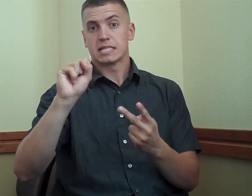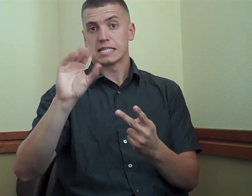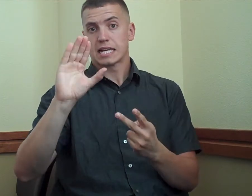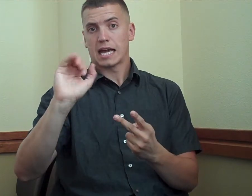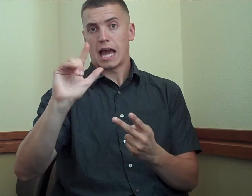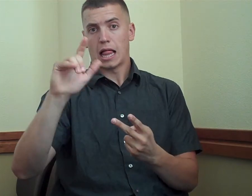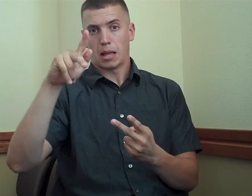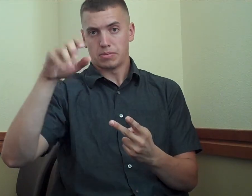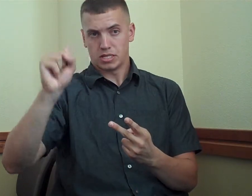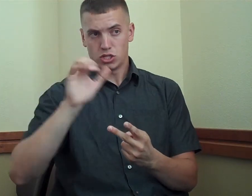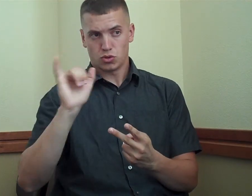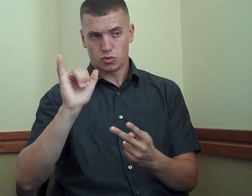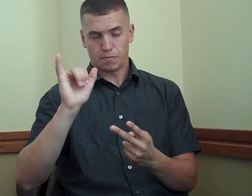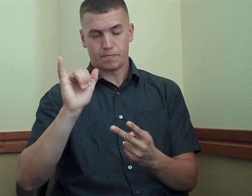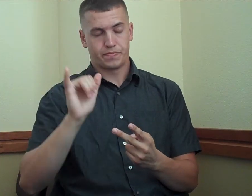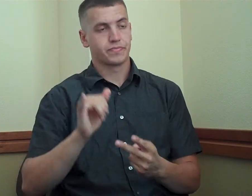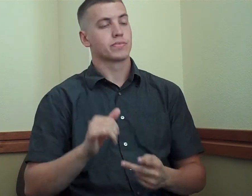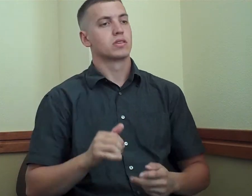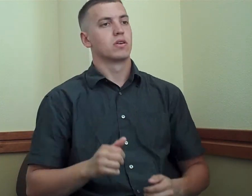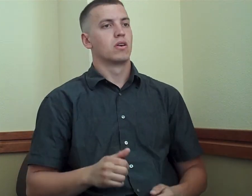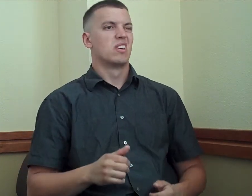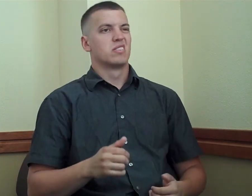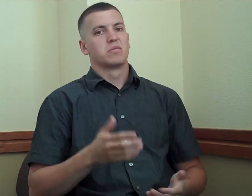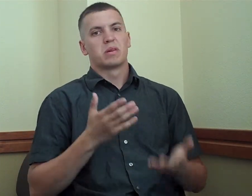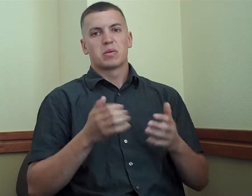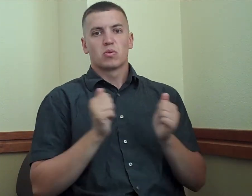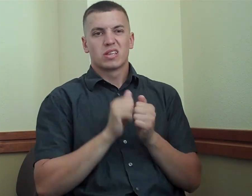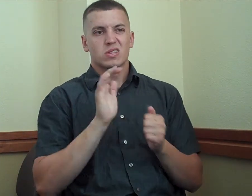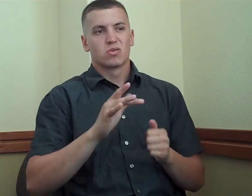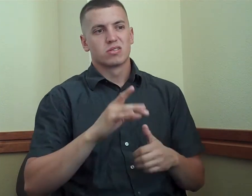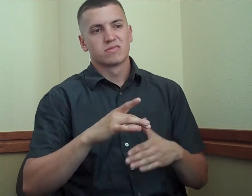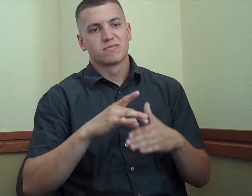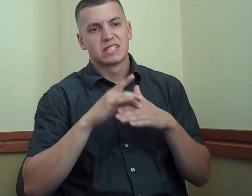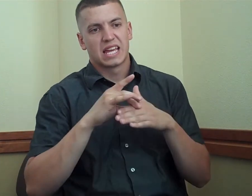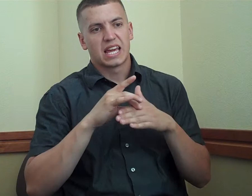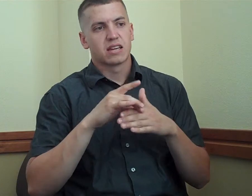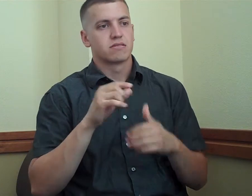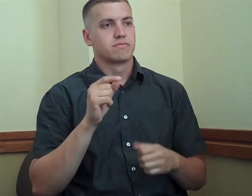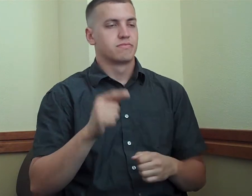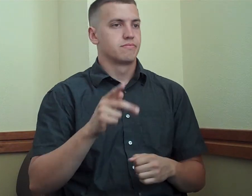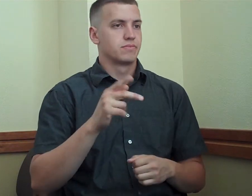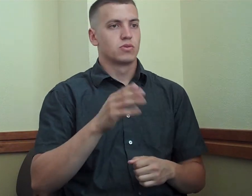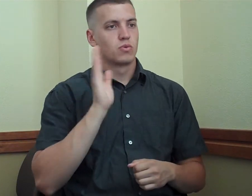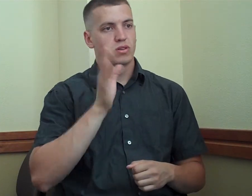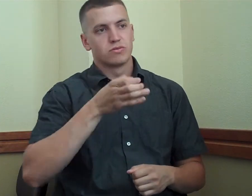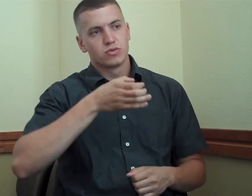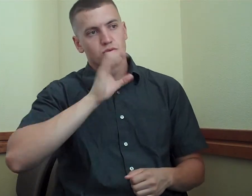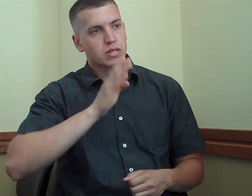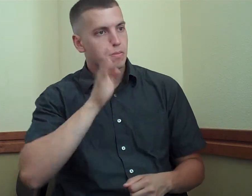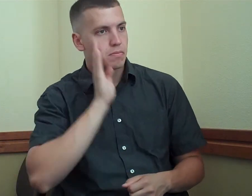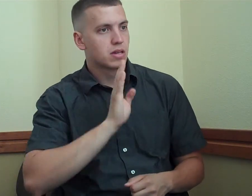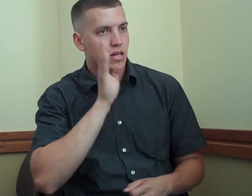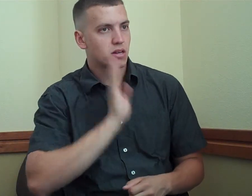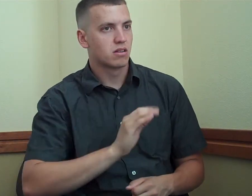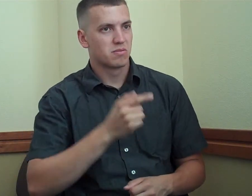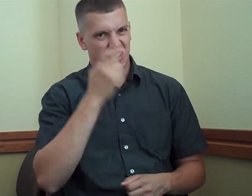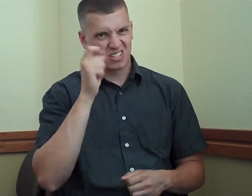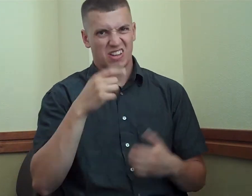So, with the steak, you might drink a beer. In the brewing process, there's lots of cloudy elements in the beer. So to get rid of these cloudy elements, what